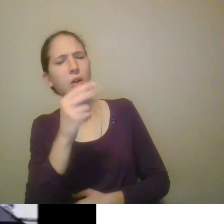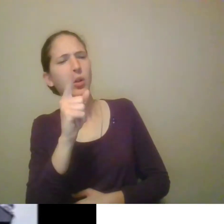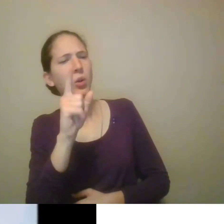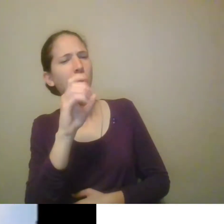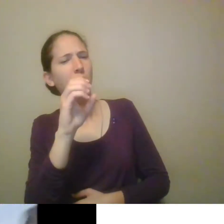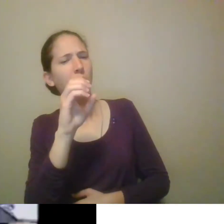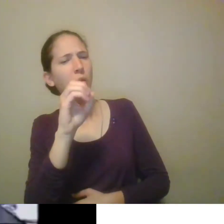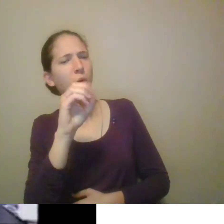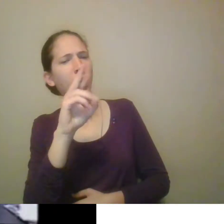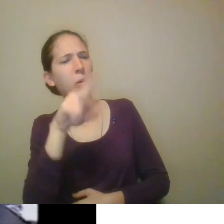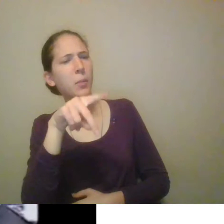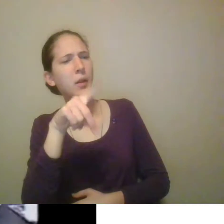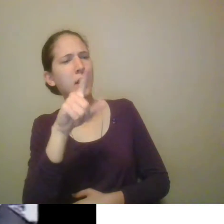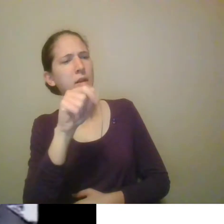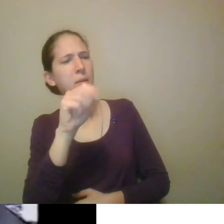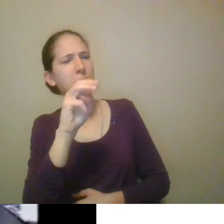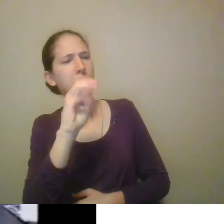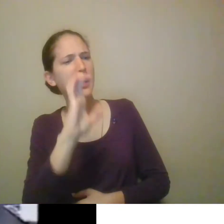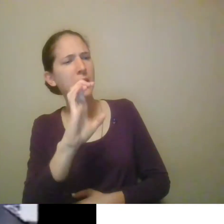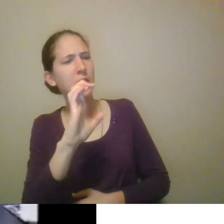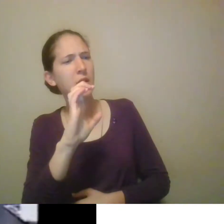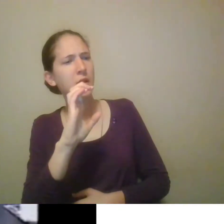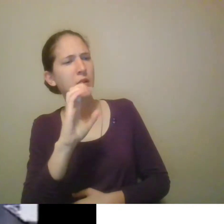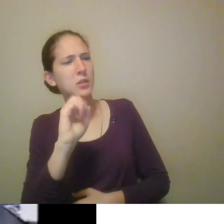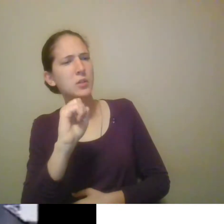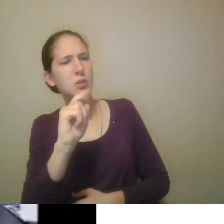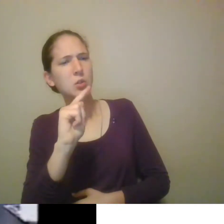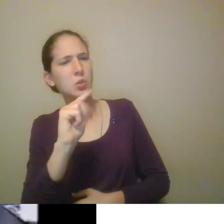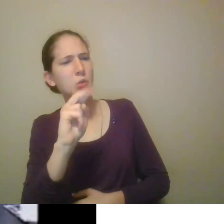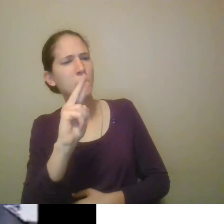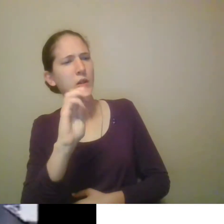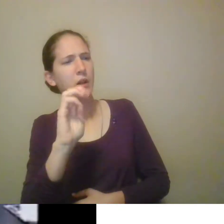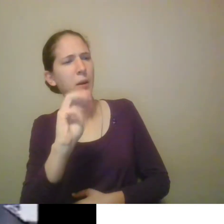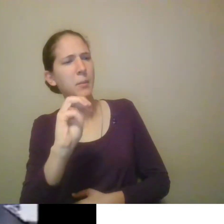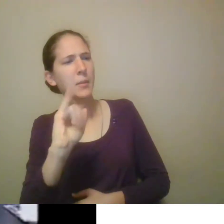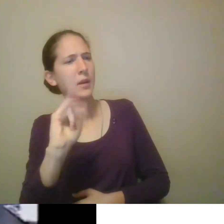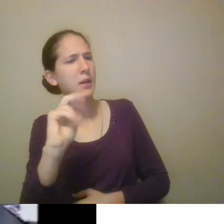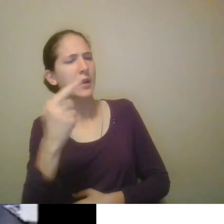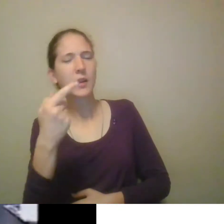different. But at least that was a good guess. No,